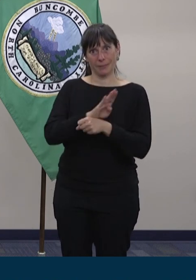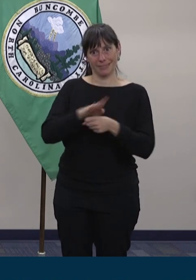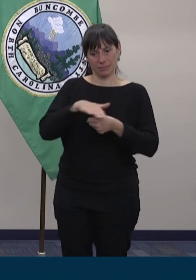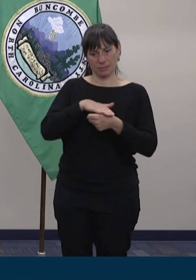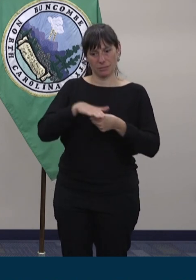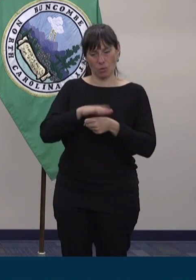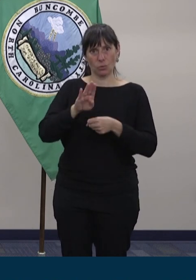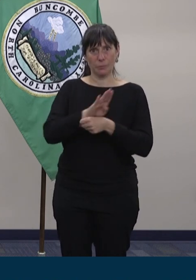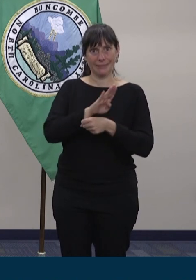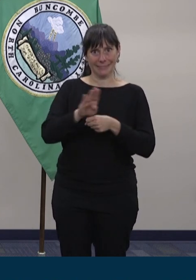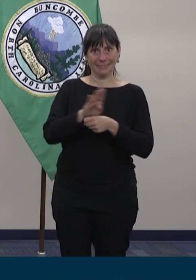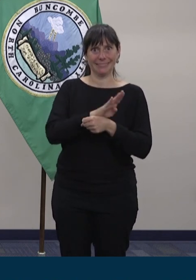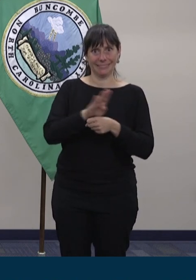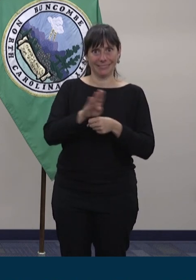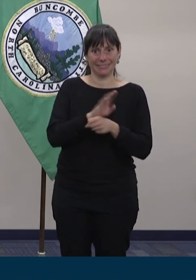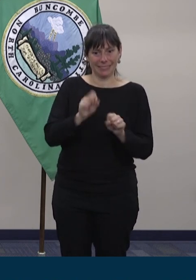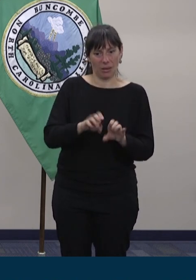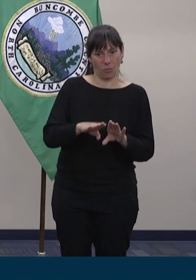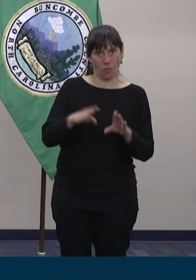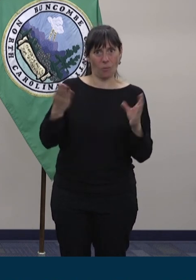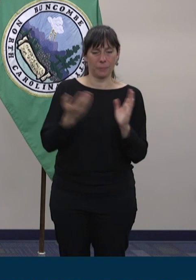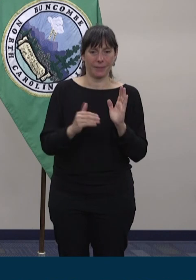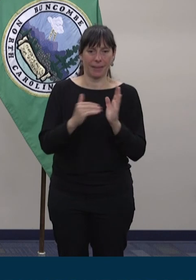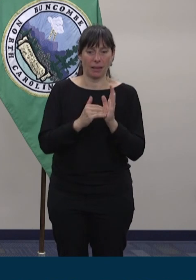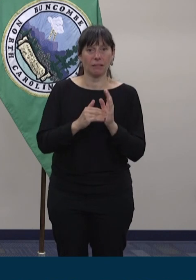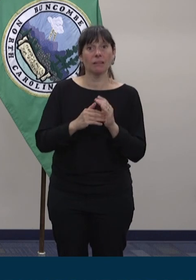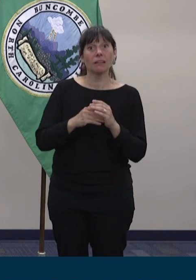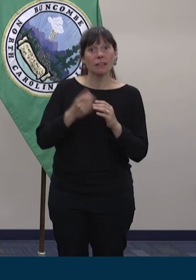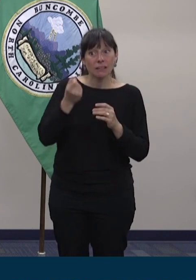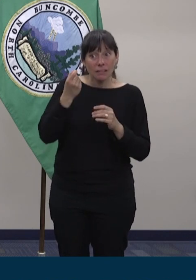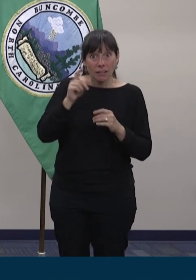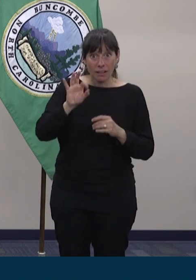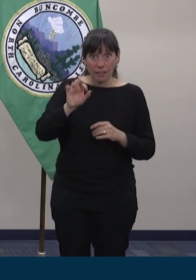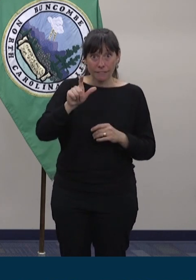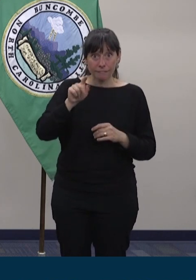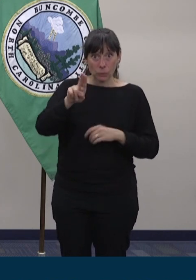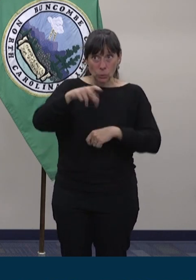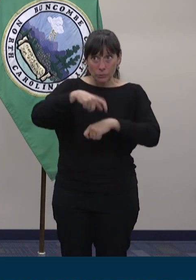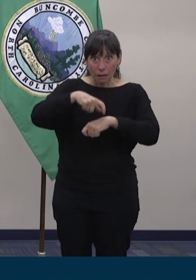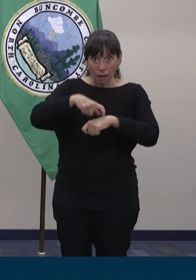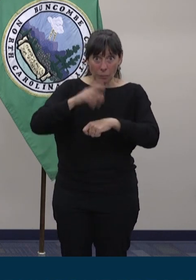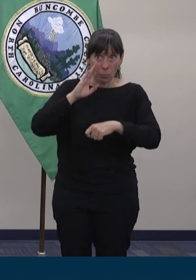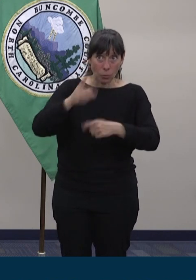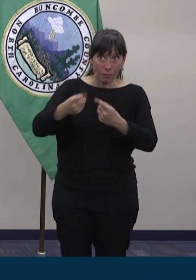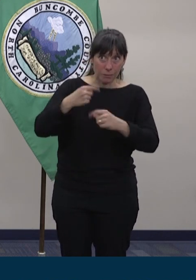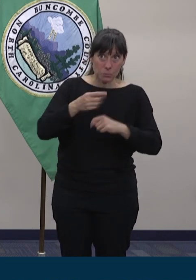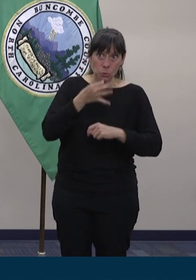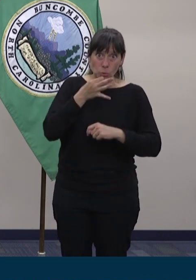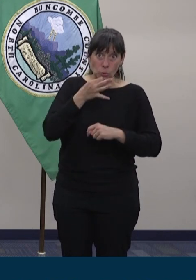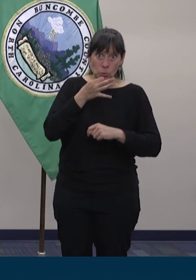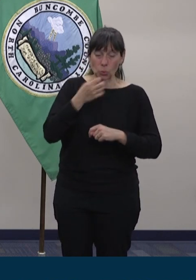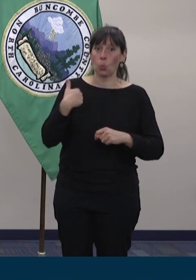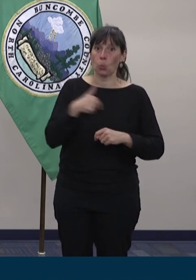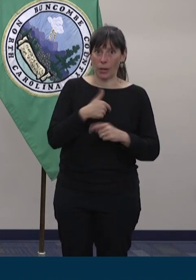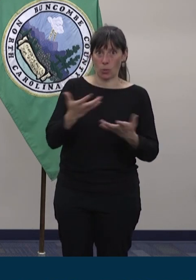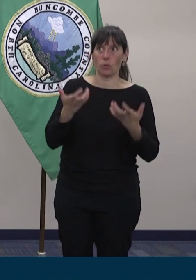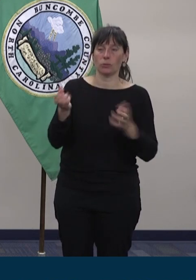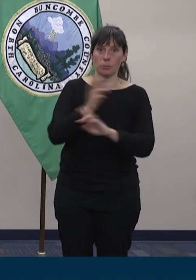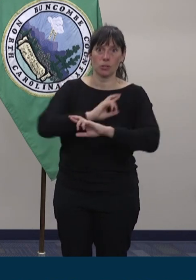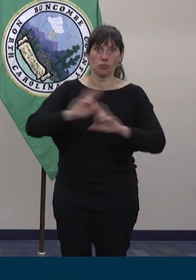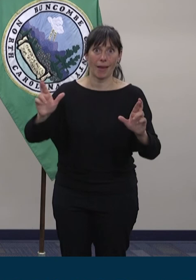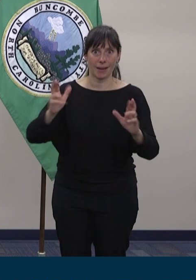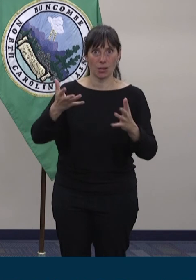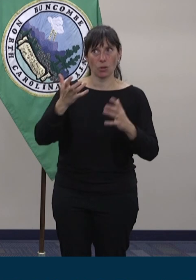go into flu season with our healthcare systems being unduly burdened, so that we can